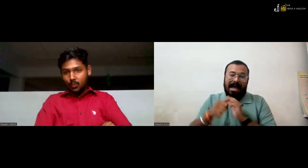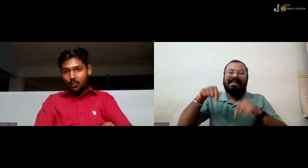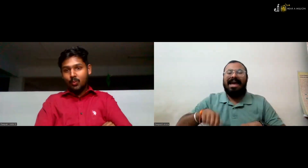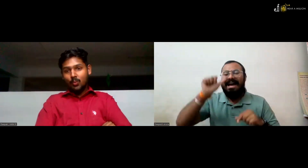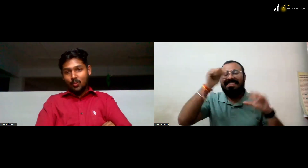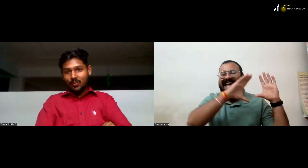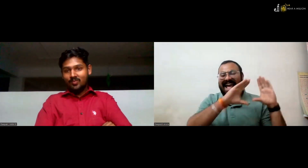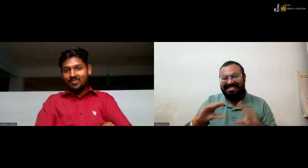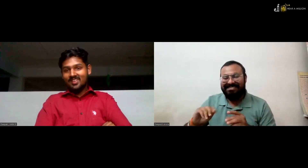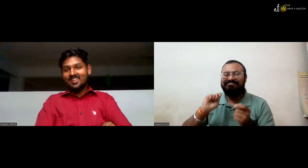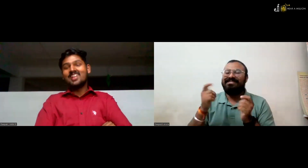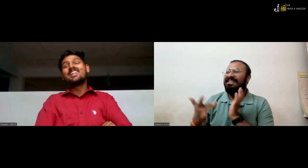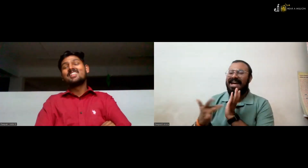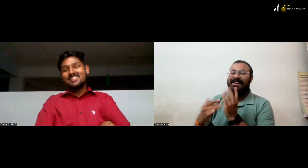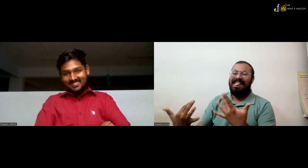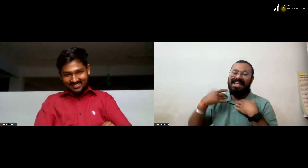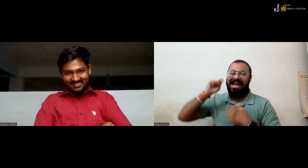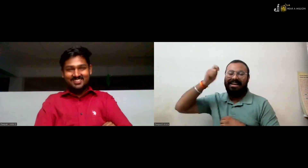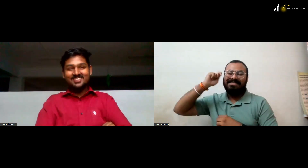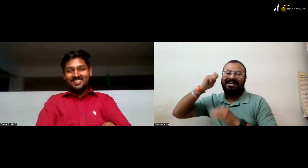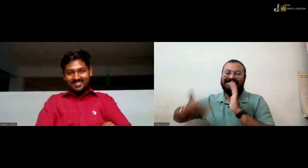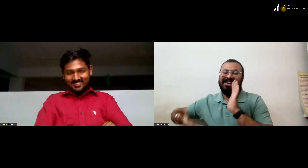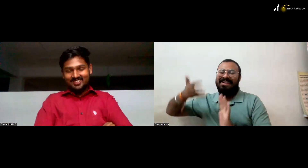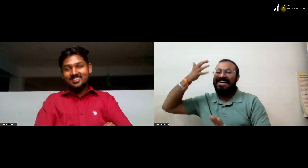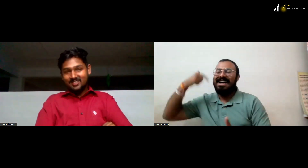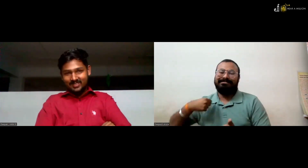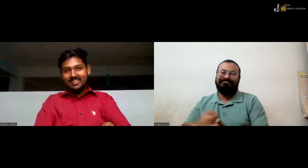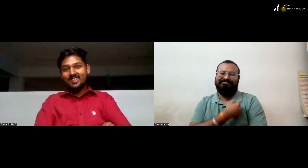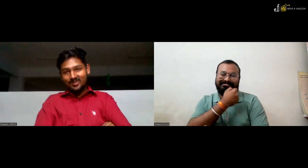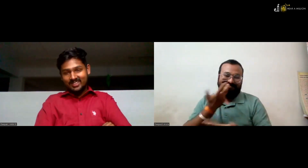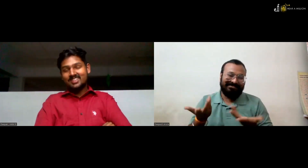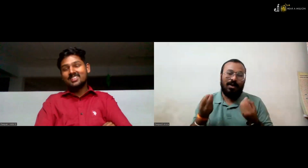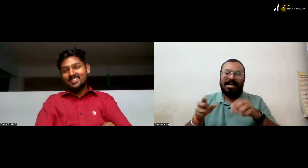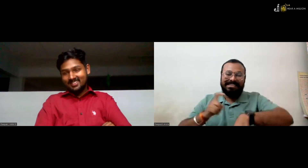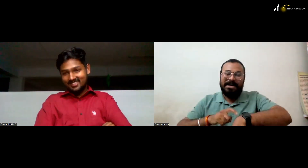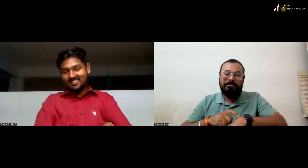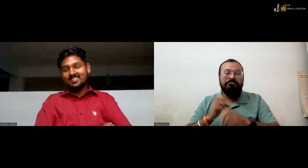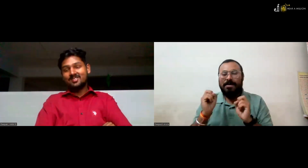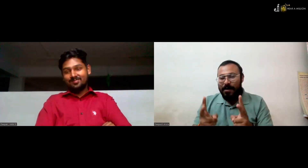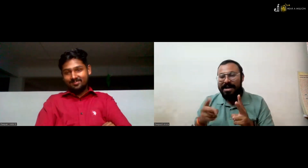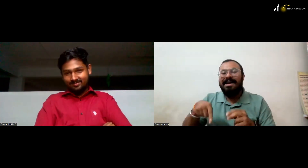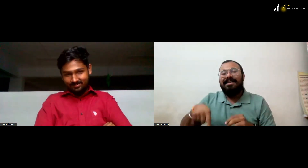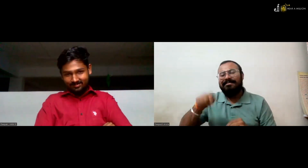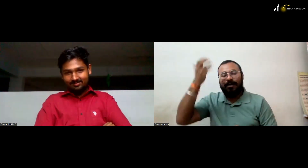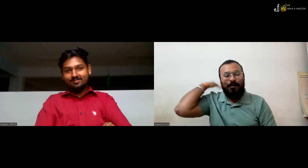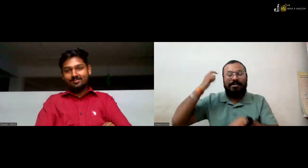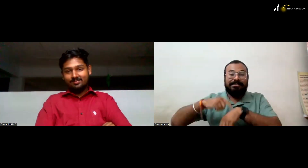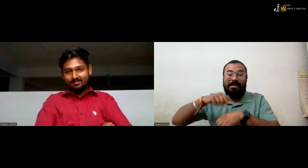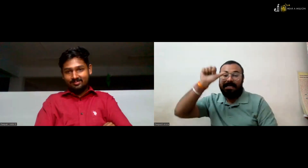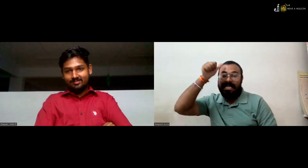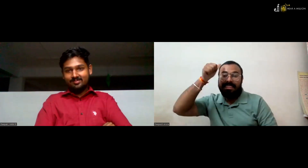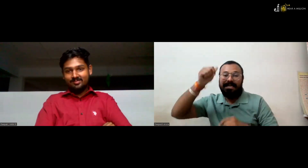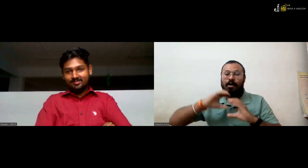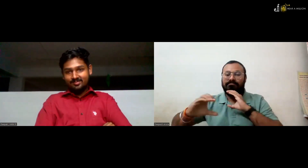Hindi language. So now everyone is much prone to English language, not that much pro in the Hindi